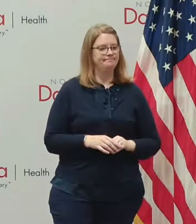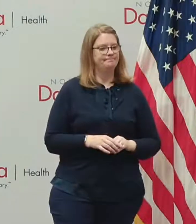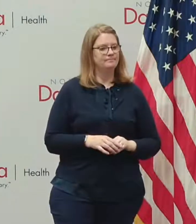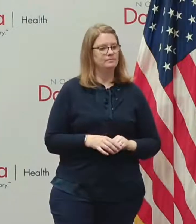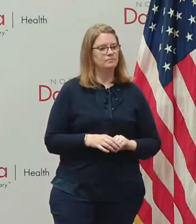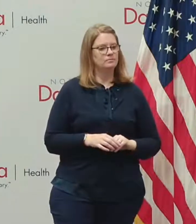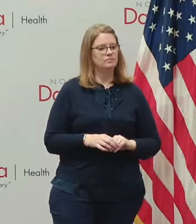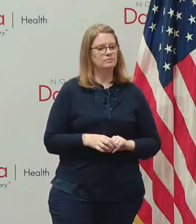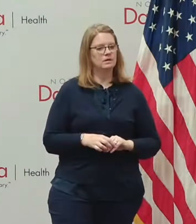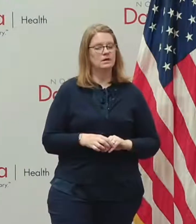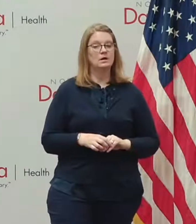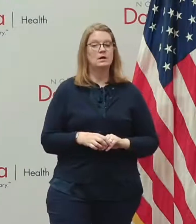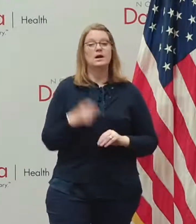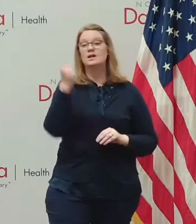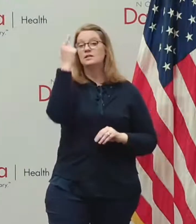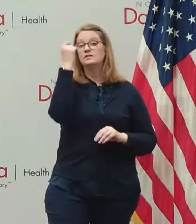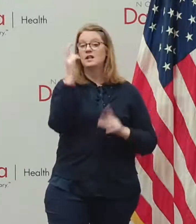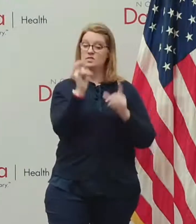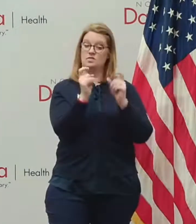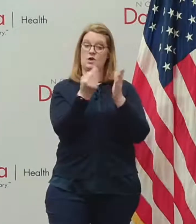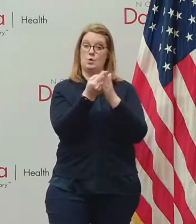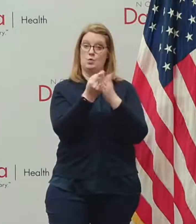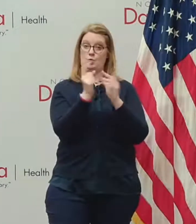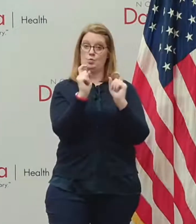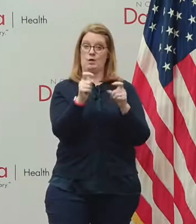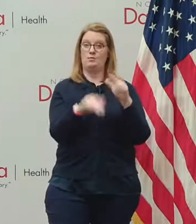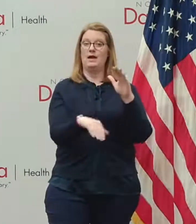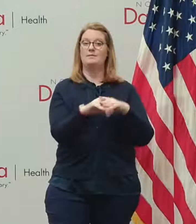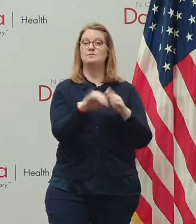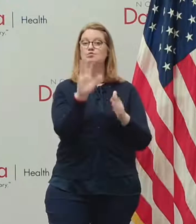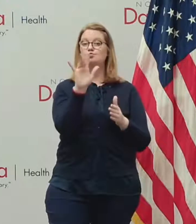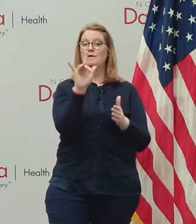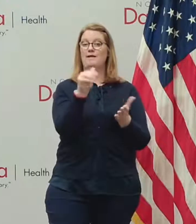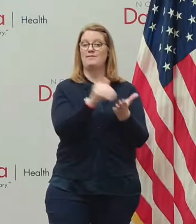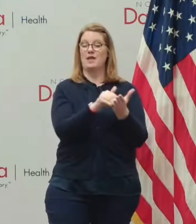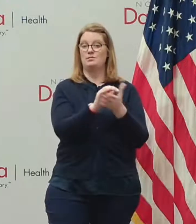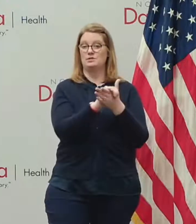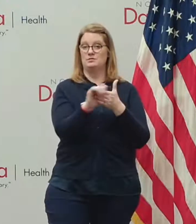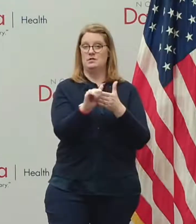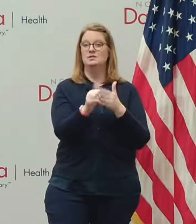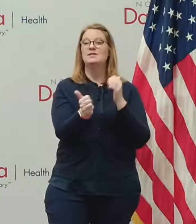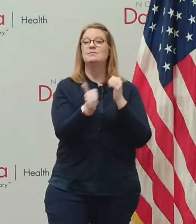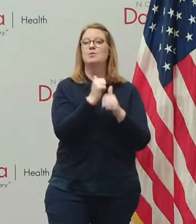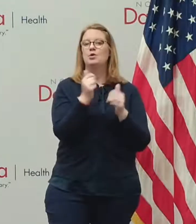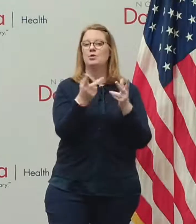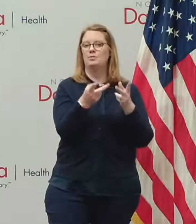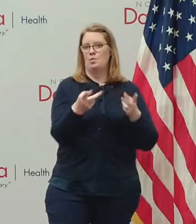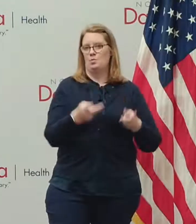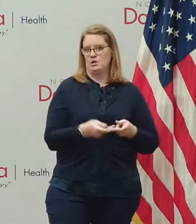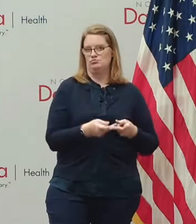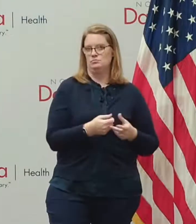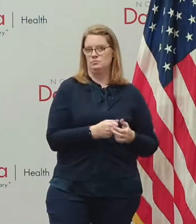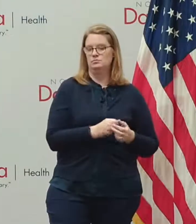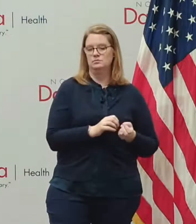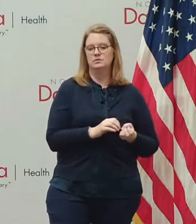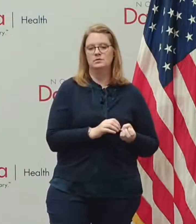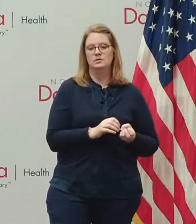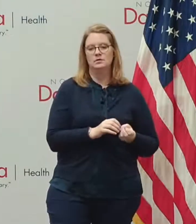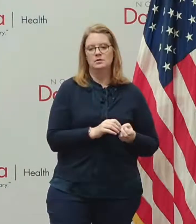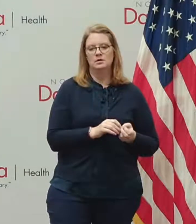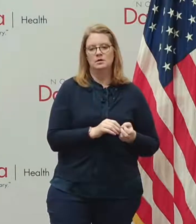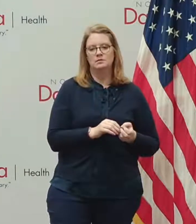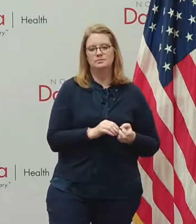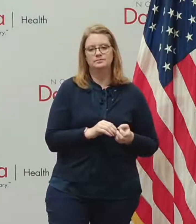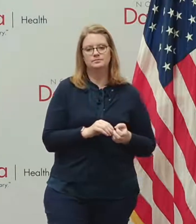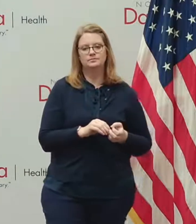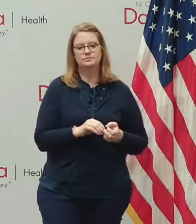And these grants will provide up to $25,000 per location. Other things that